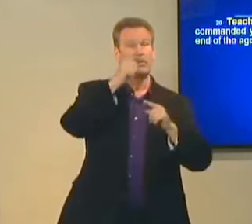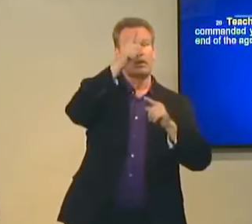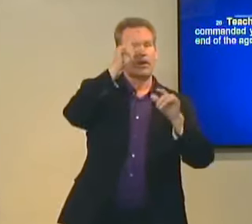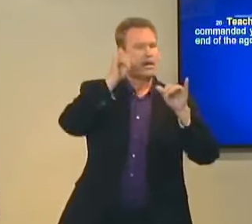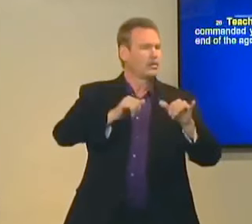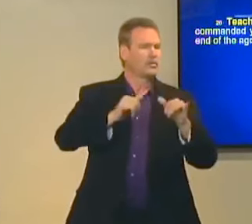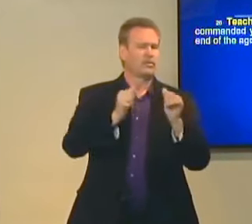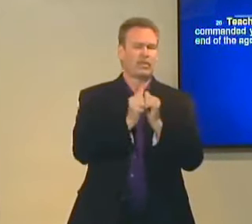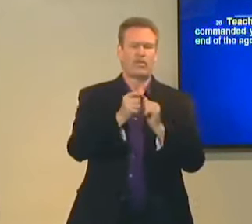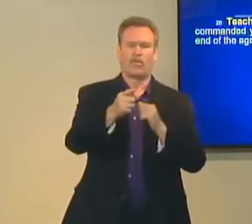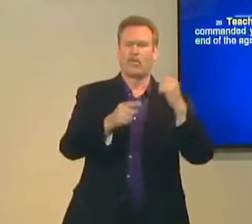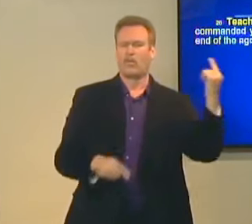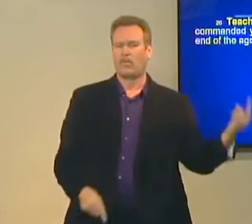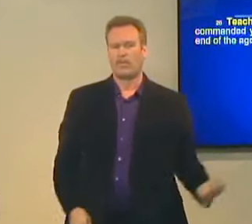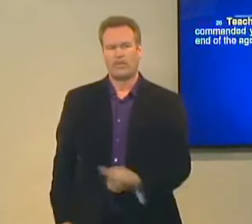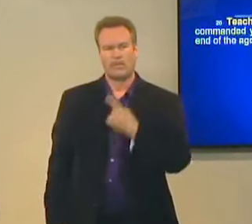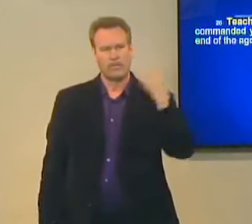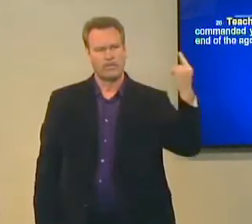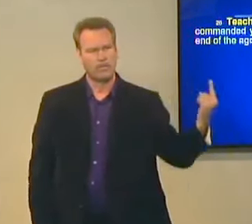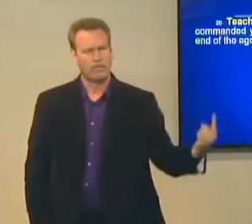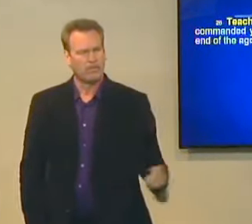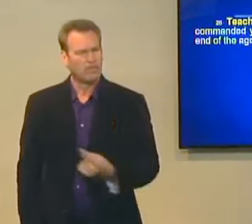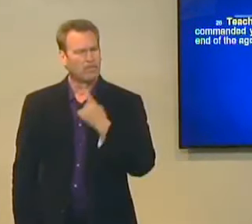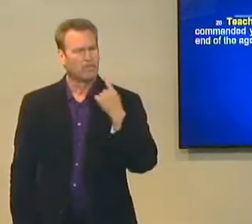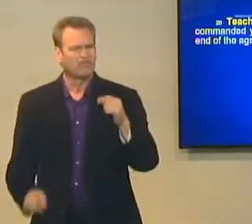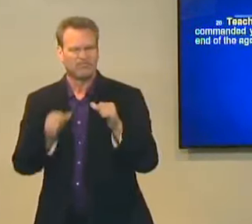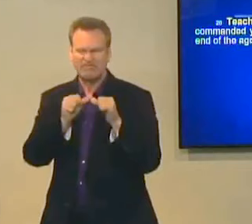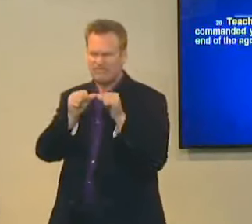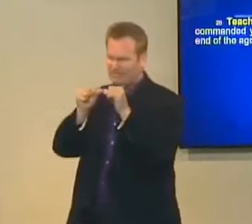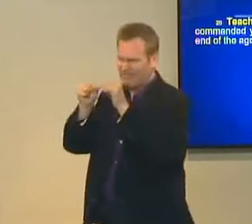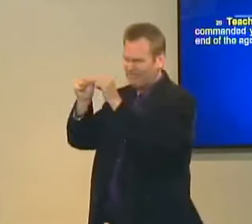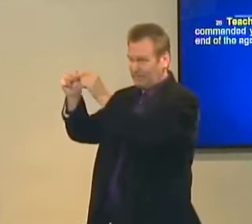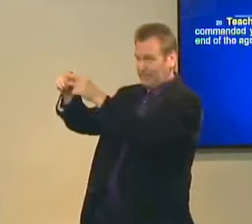different nations and tribes but God is the same Jesus Christ is always with his followers